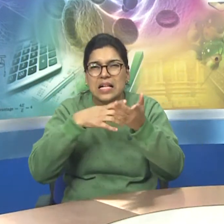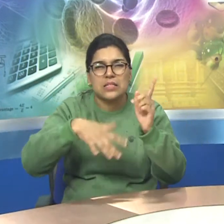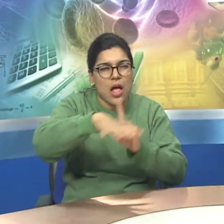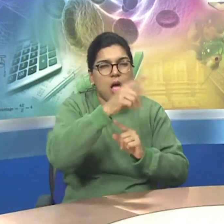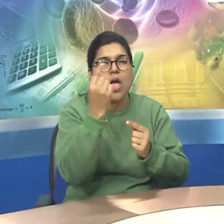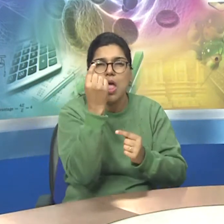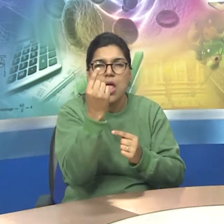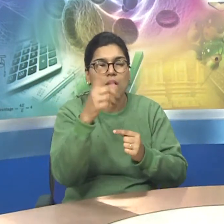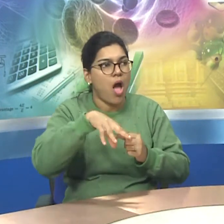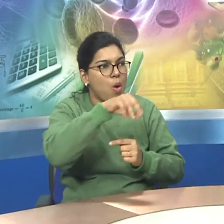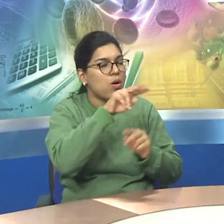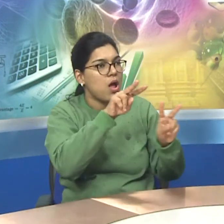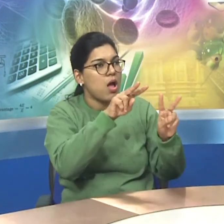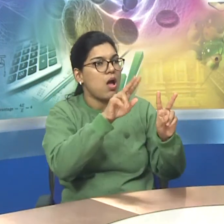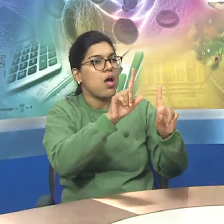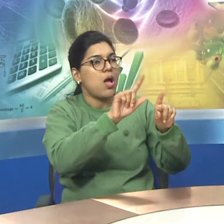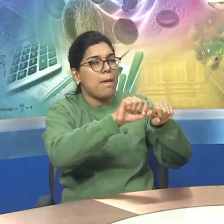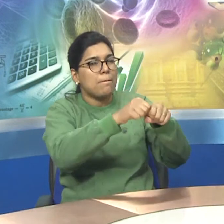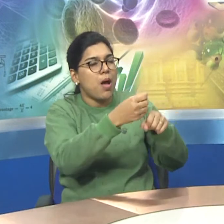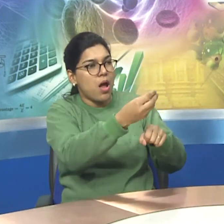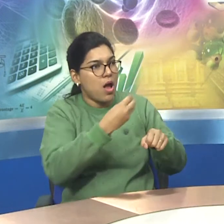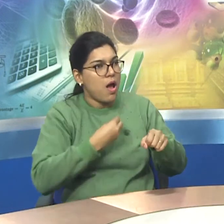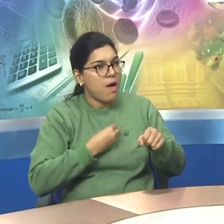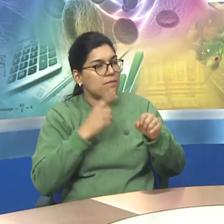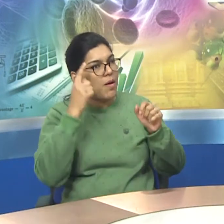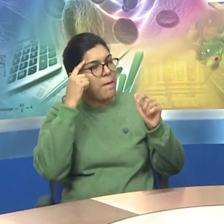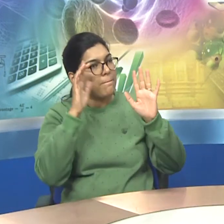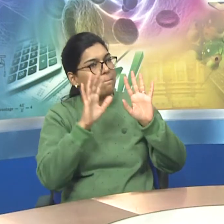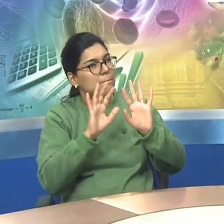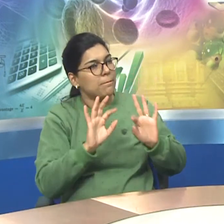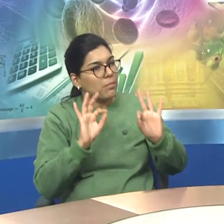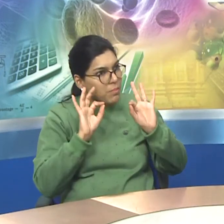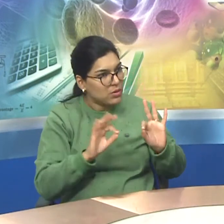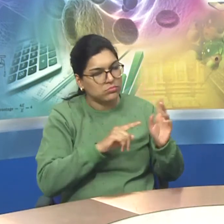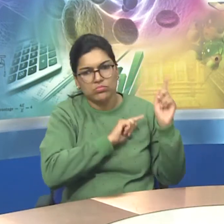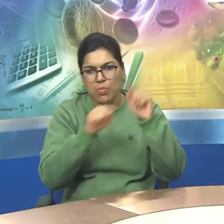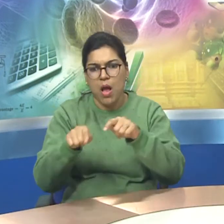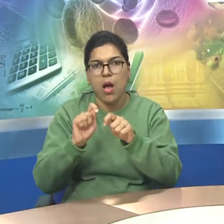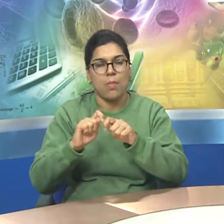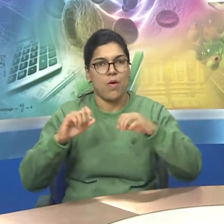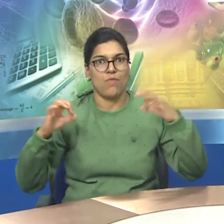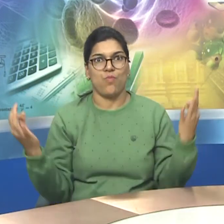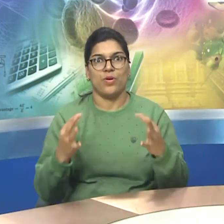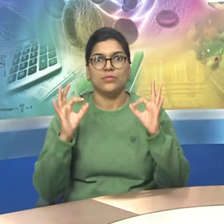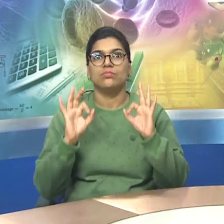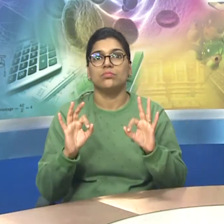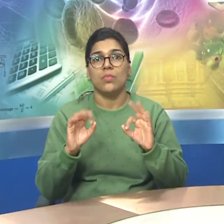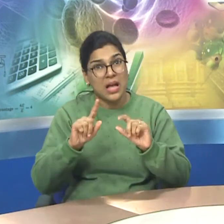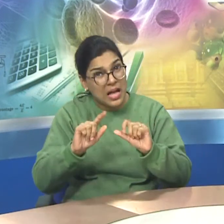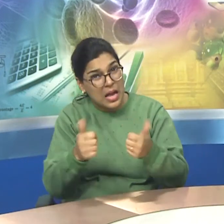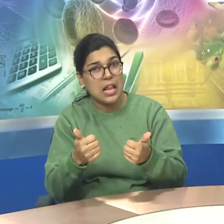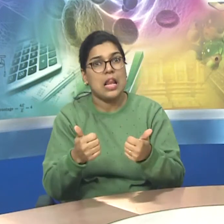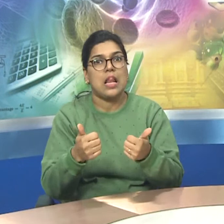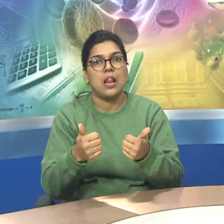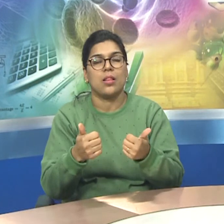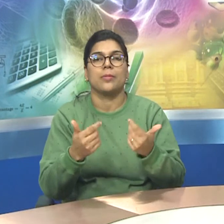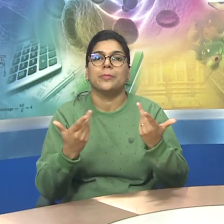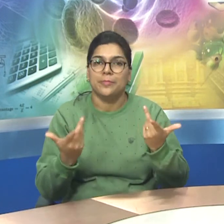We all are just focused on materialistic things and not thinking about